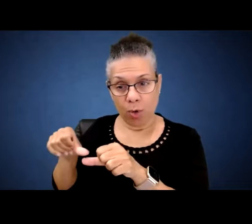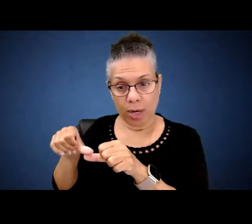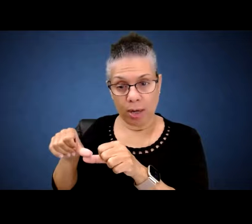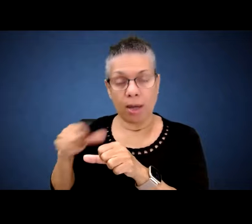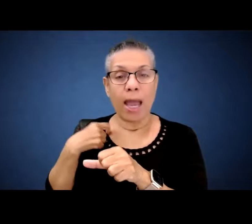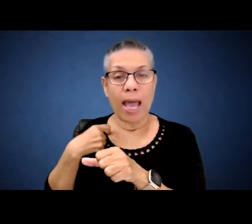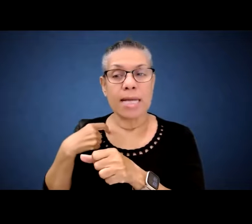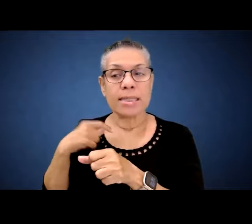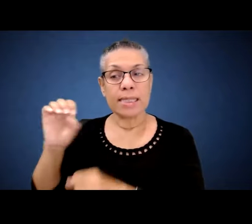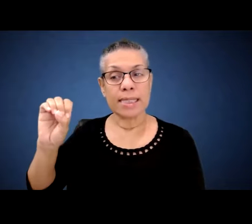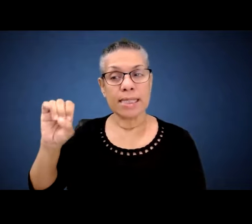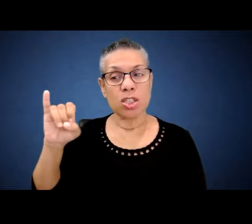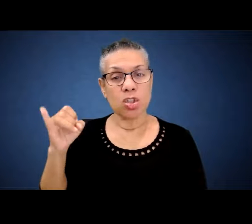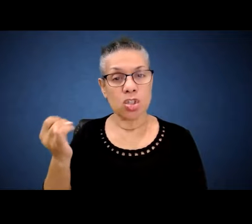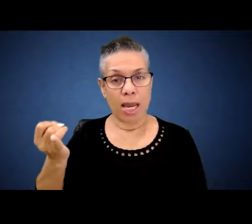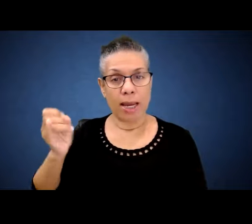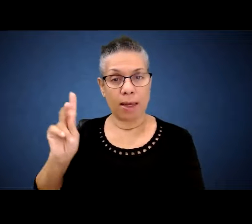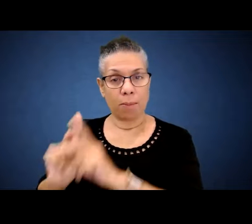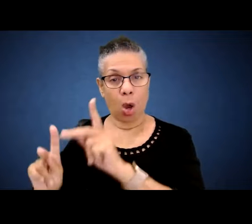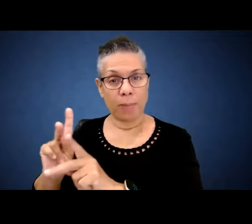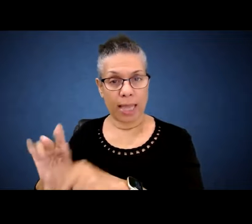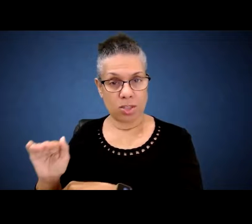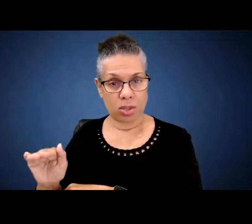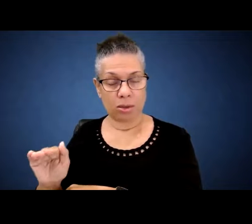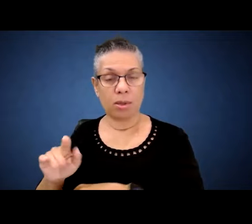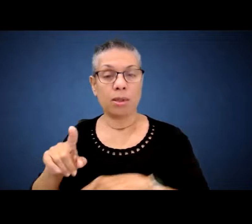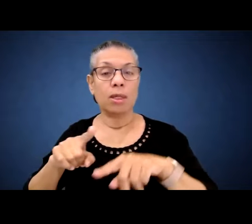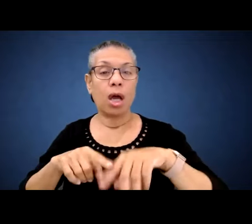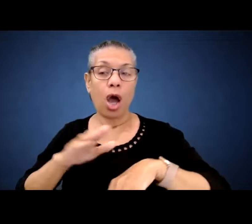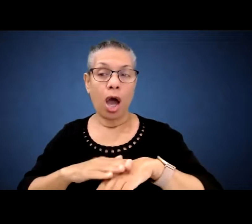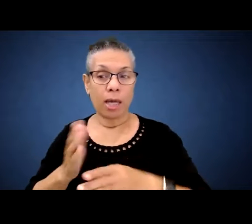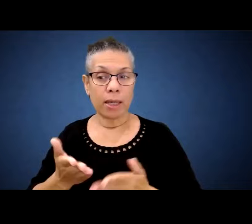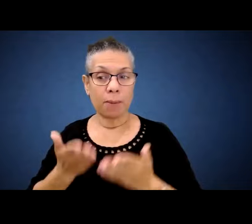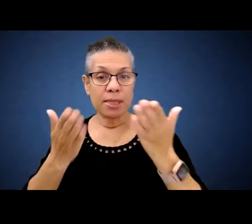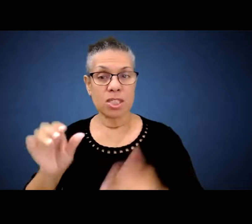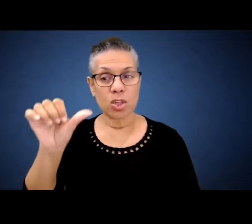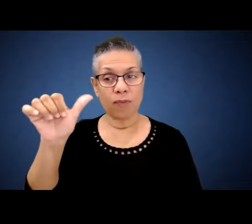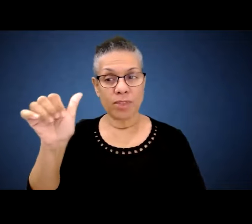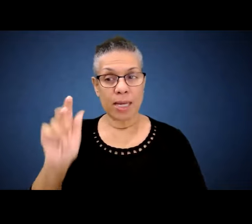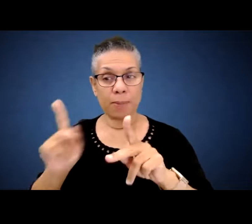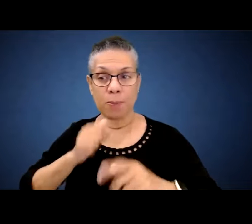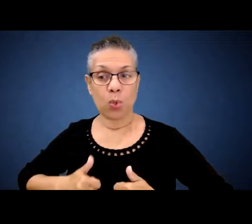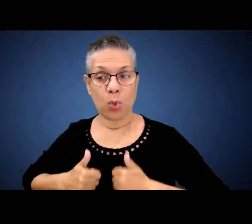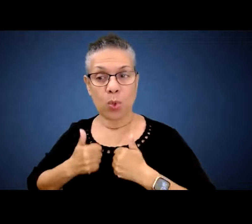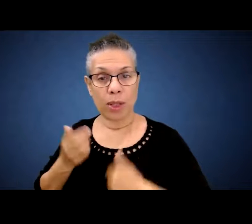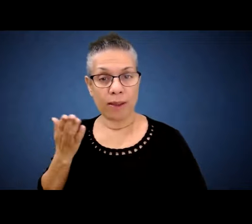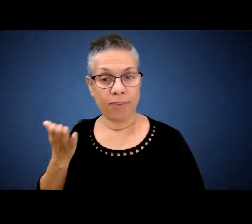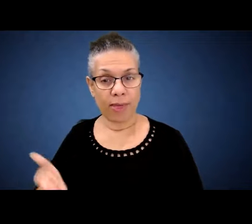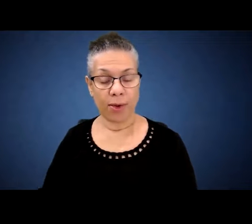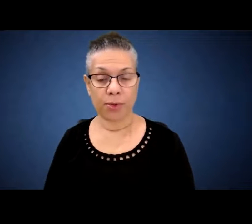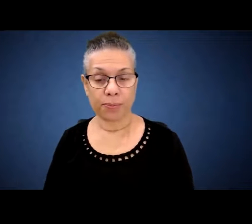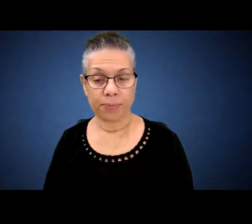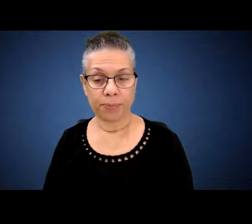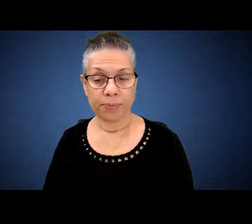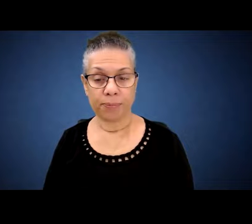an environmental justice population upon the petition of at least 10 residents of the geographic portion of that